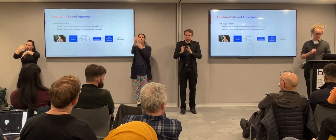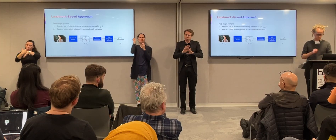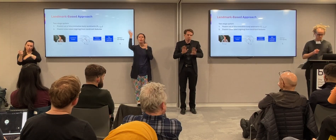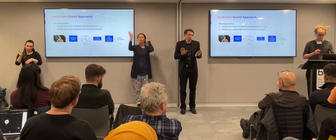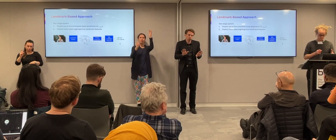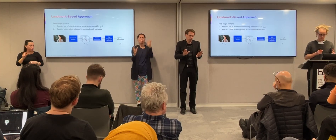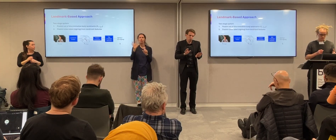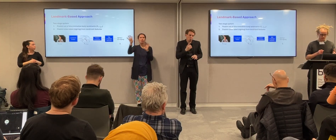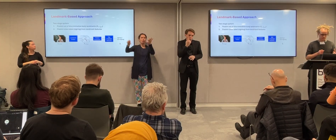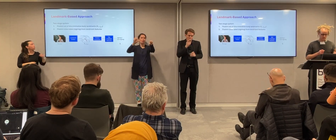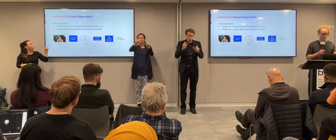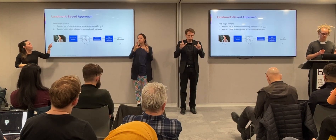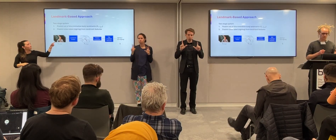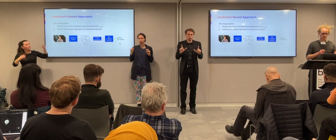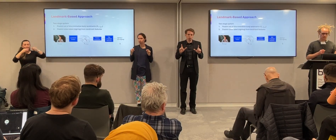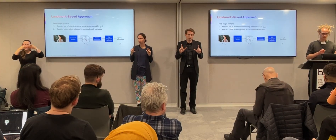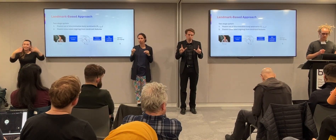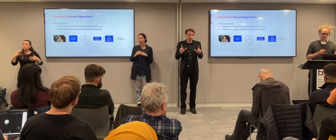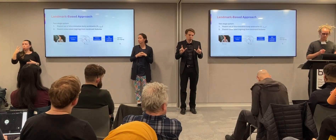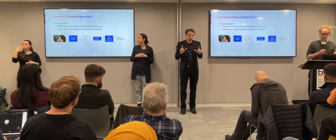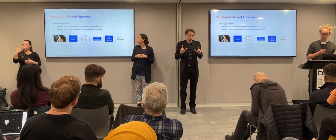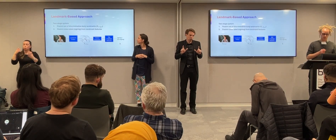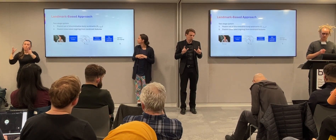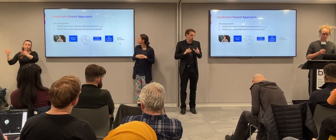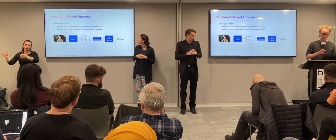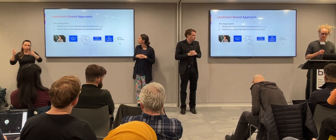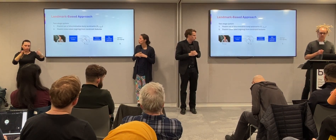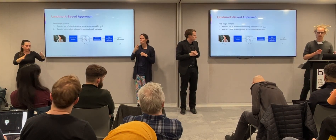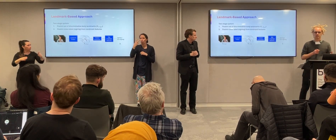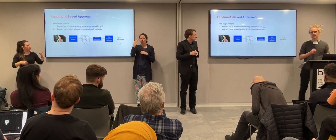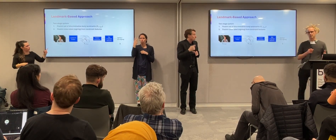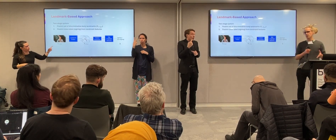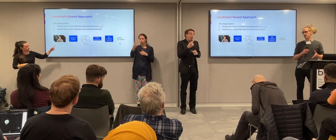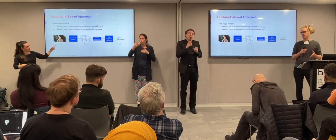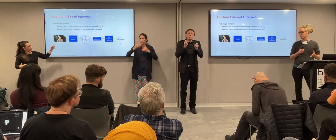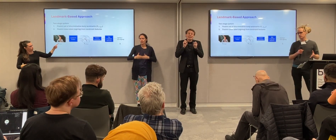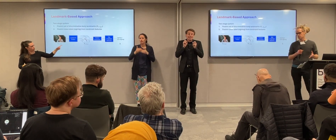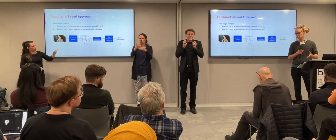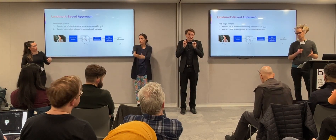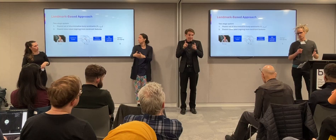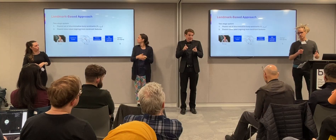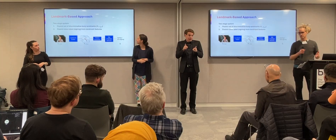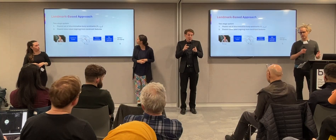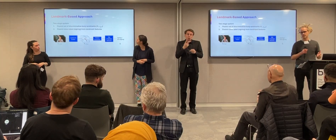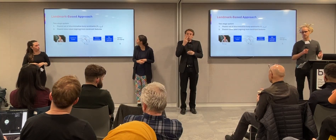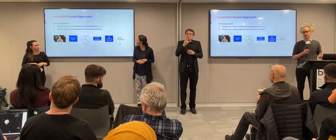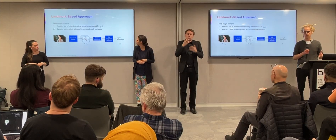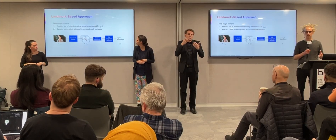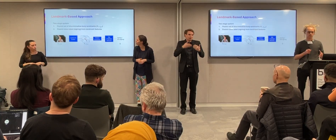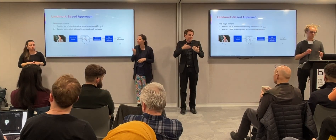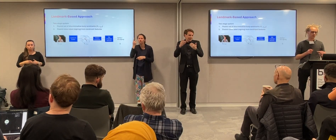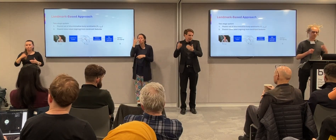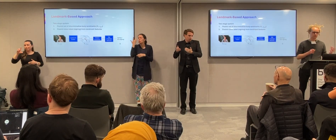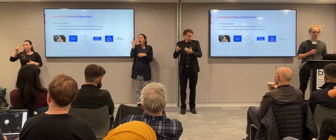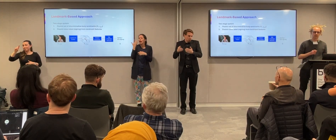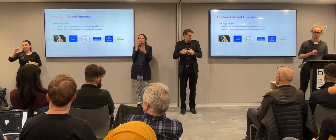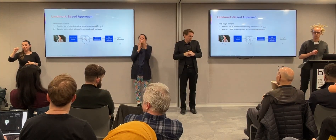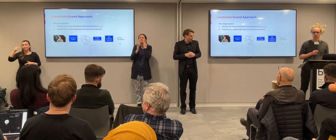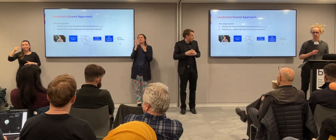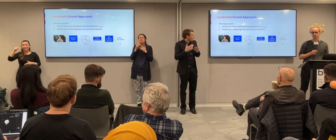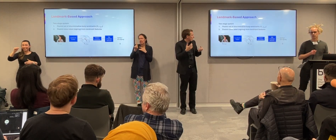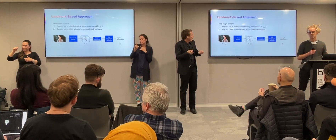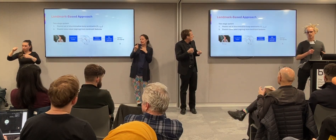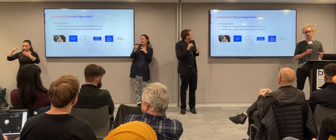system, and part of the reason is that like we have scarce data available, and we have different